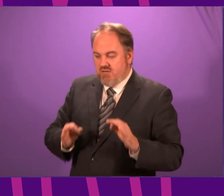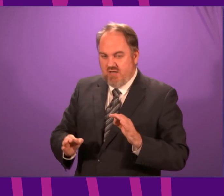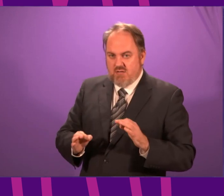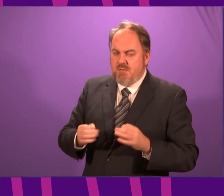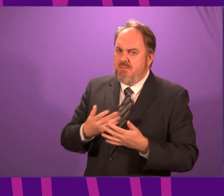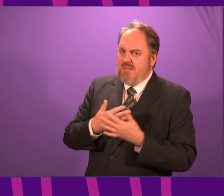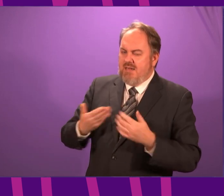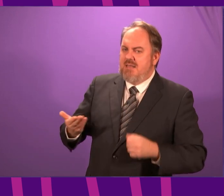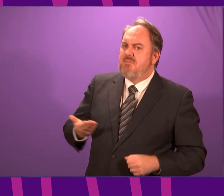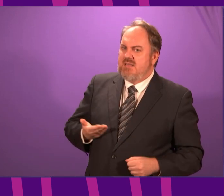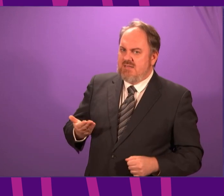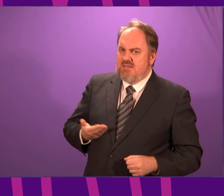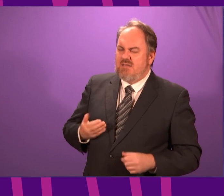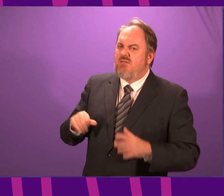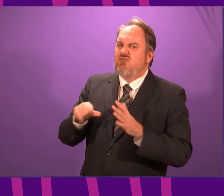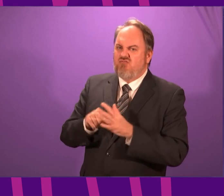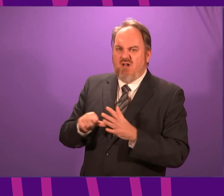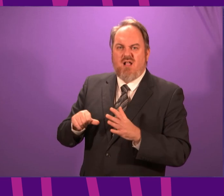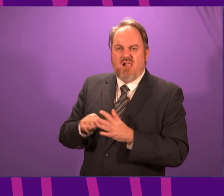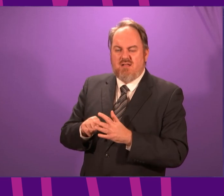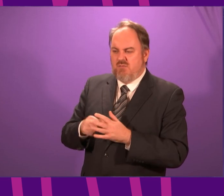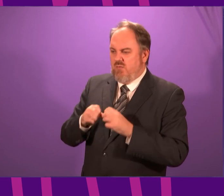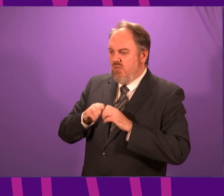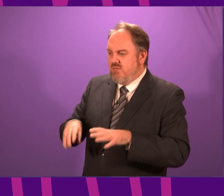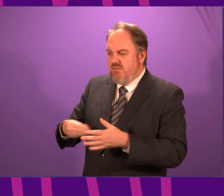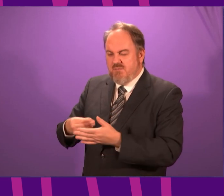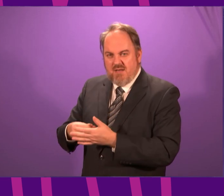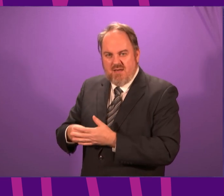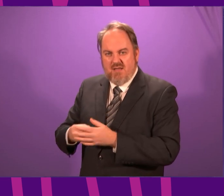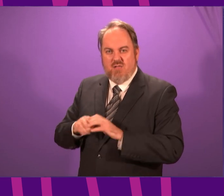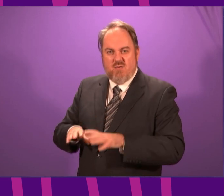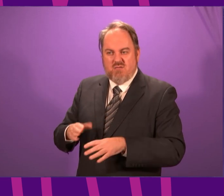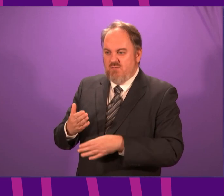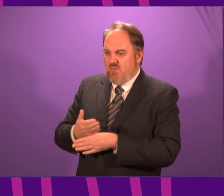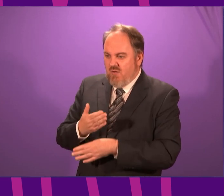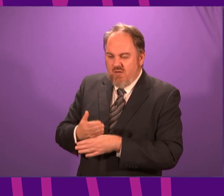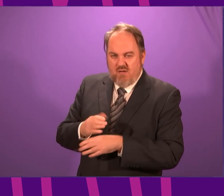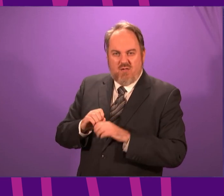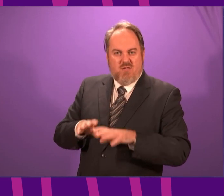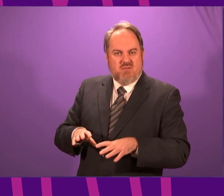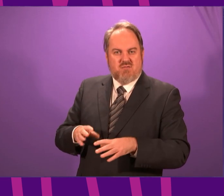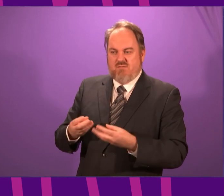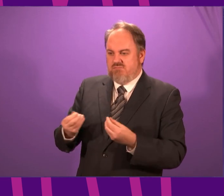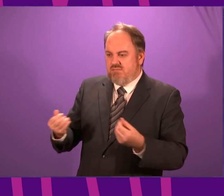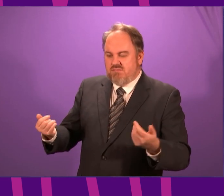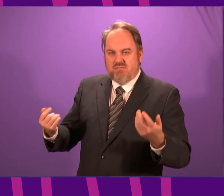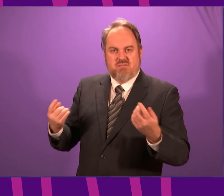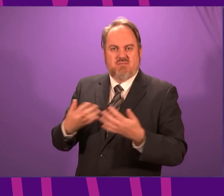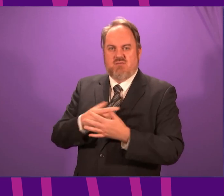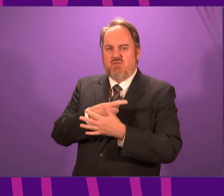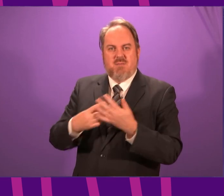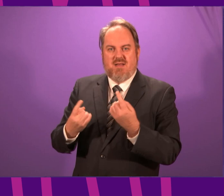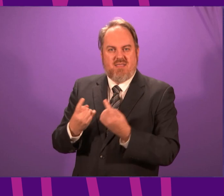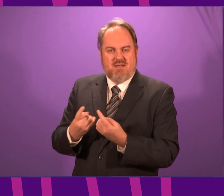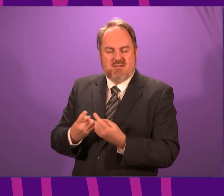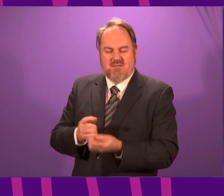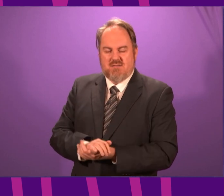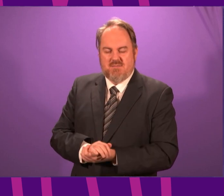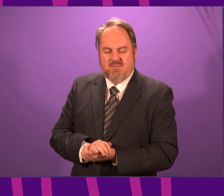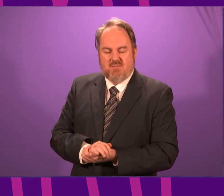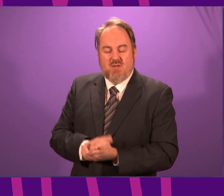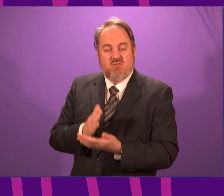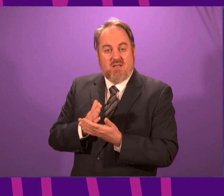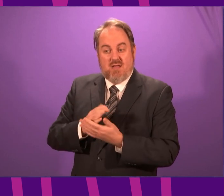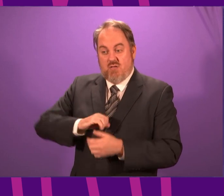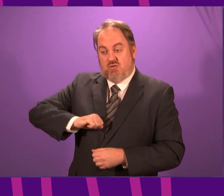cost and time, and many business owners face continued uncertainty, and I'll come back to that point in just a minute. The